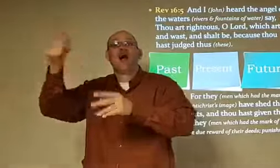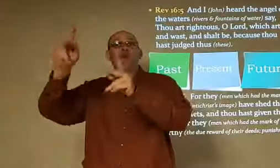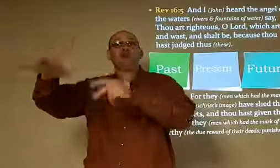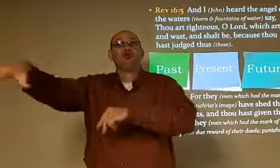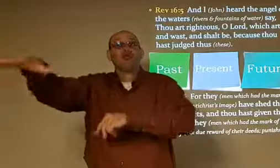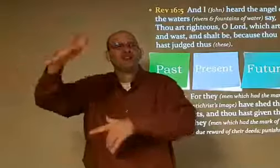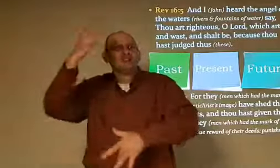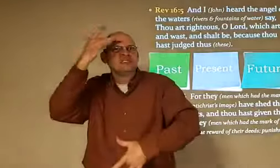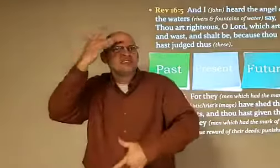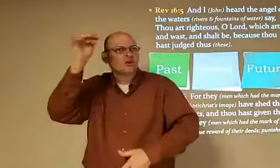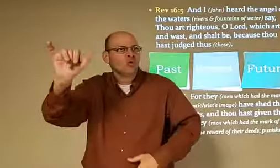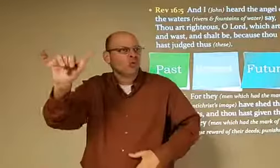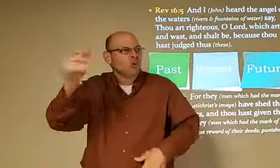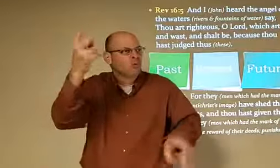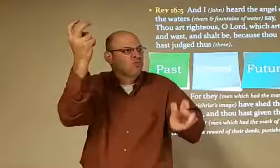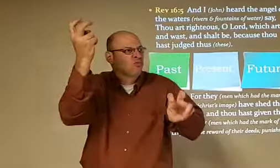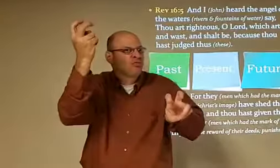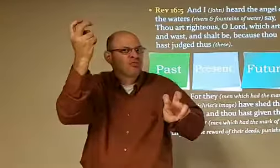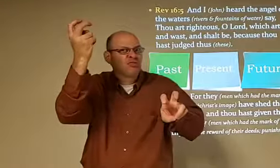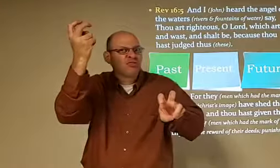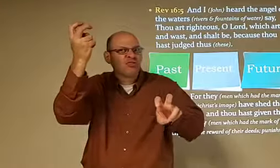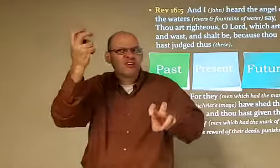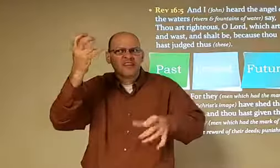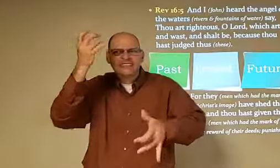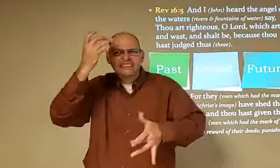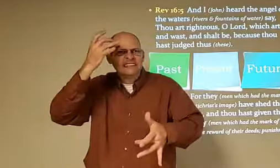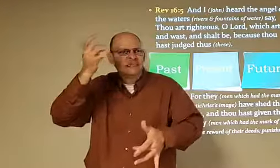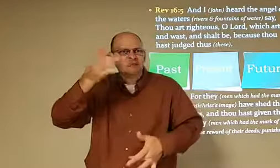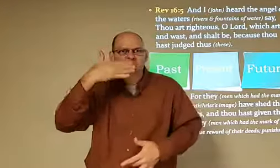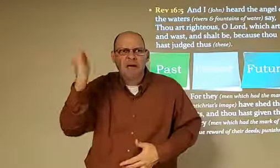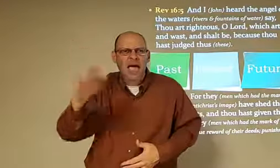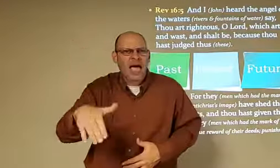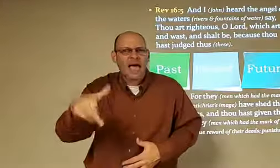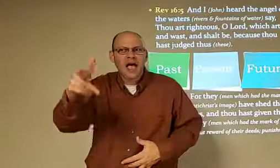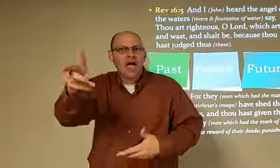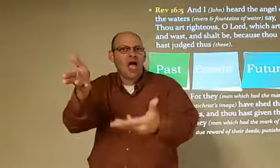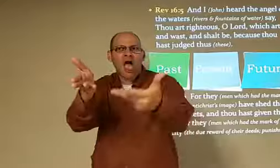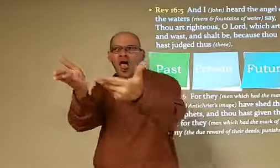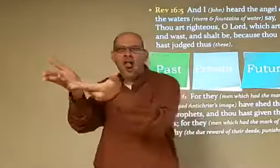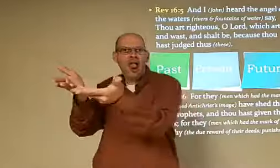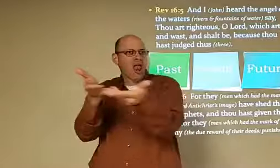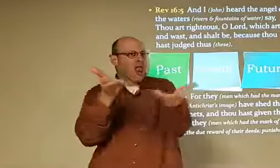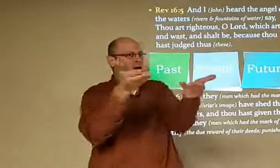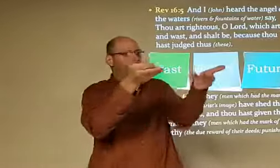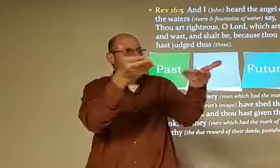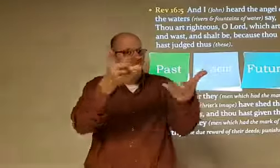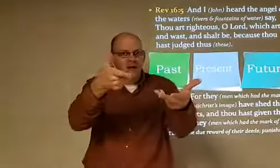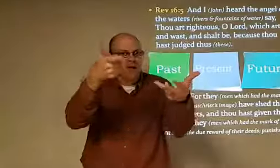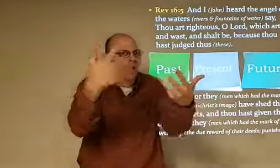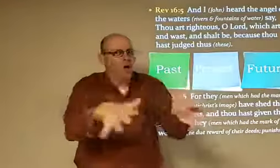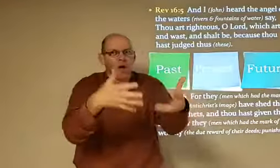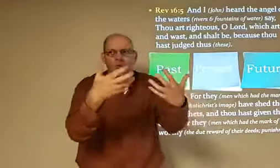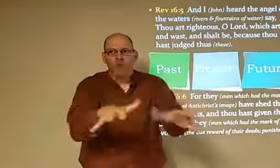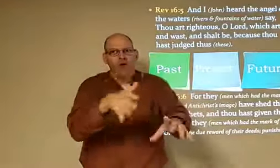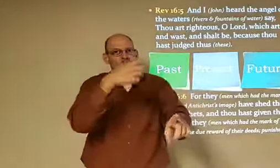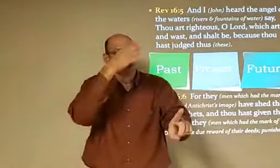bring it into the city. Because people became sick in the other parts of the city, right? It was bad. They kept bringing it. They didn't know what to do with it. They were like, we